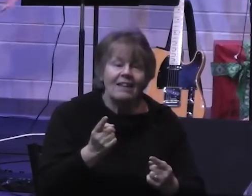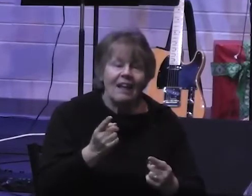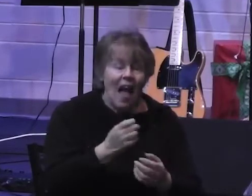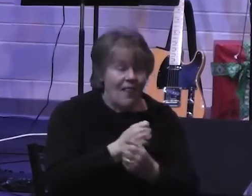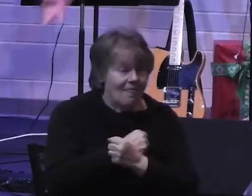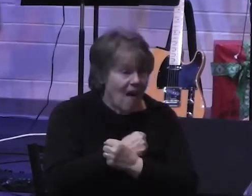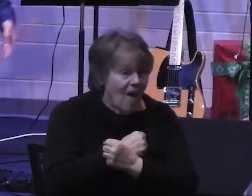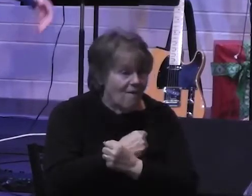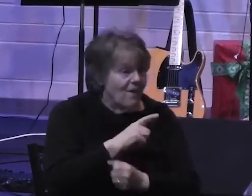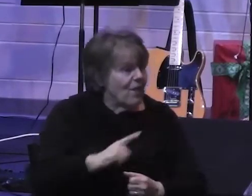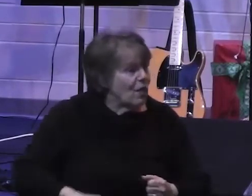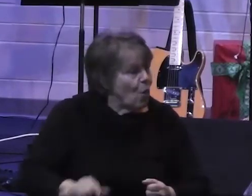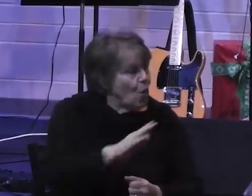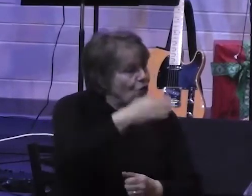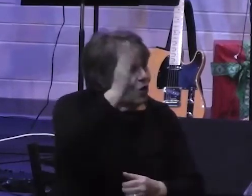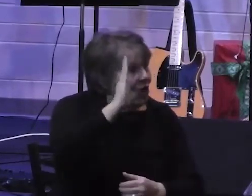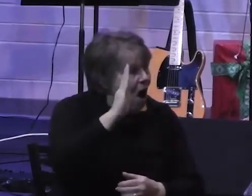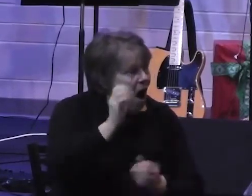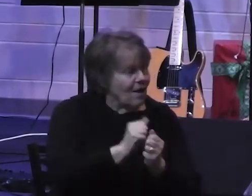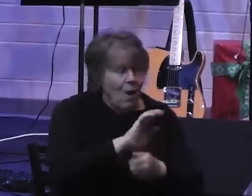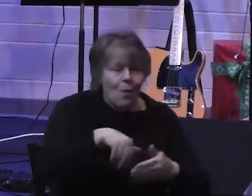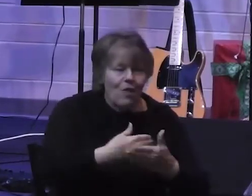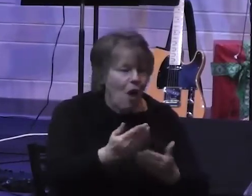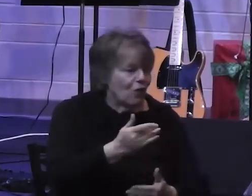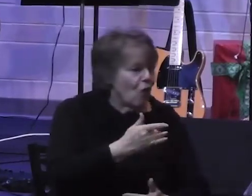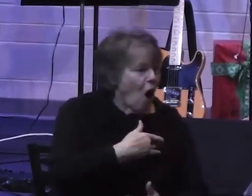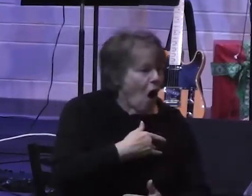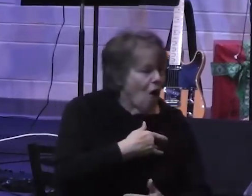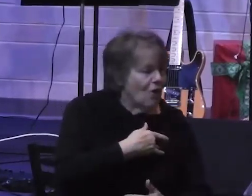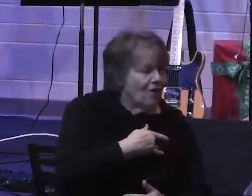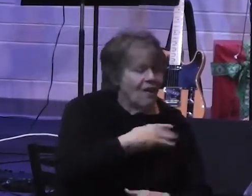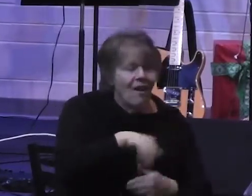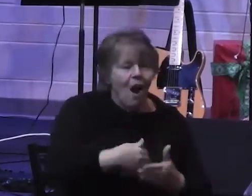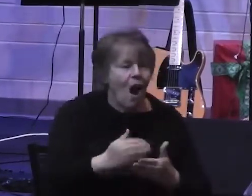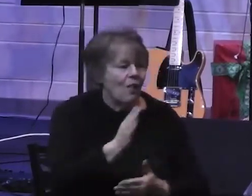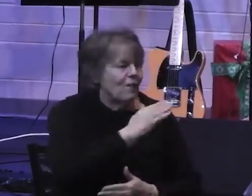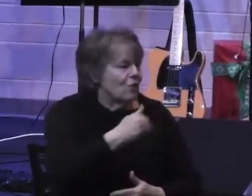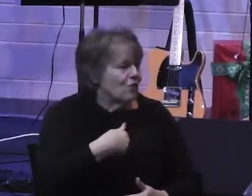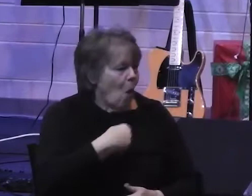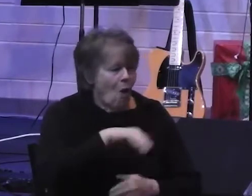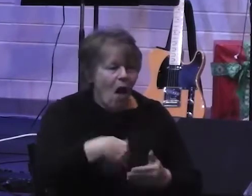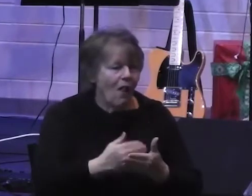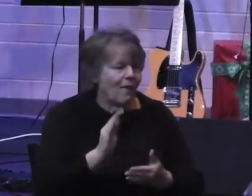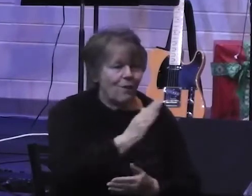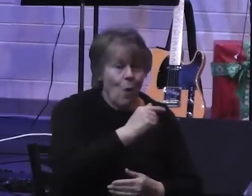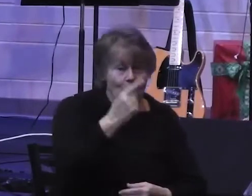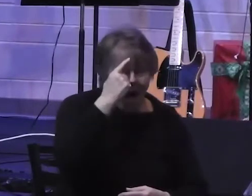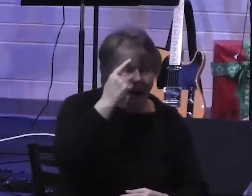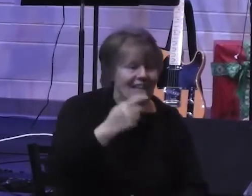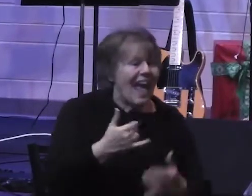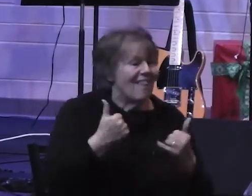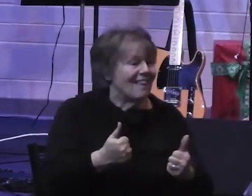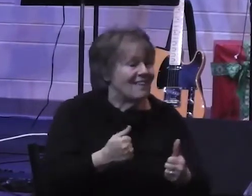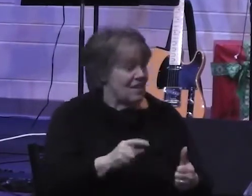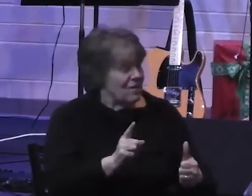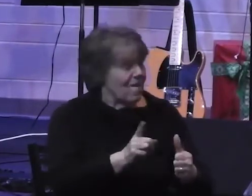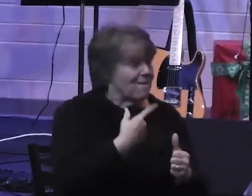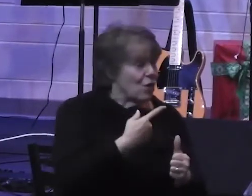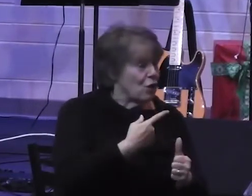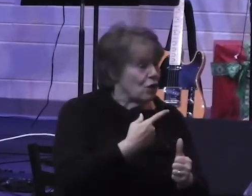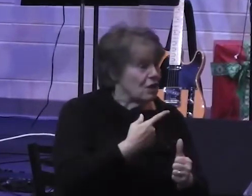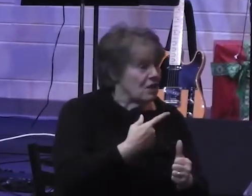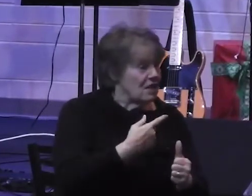love the Lord your God with all your heart and with all your soul and with all your mind. This is the first